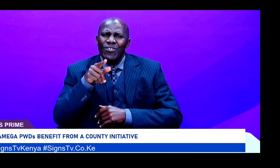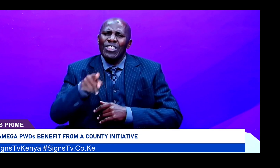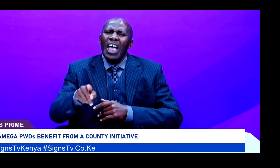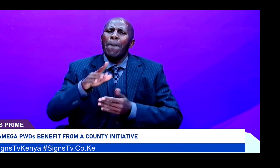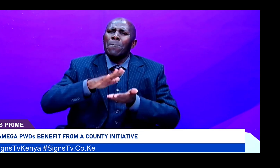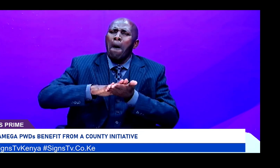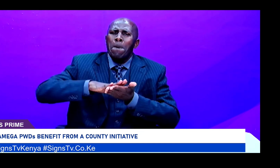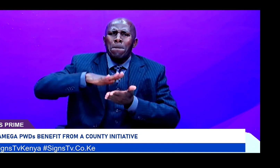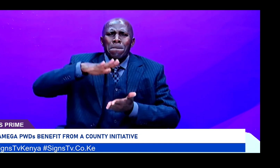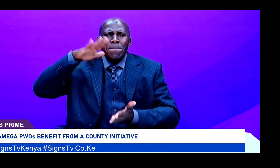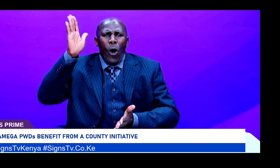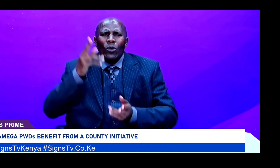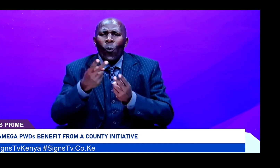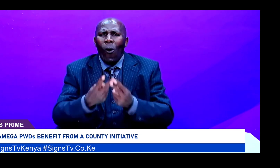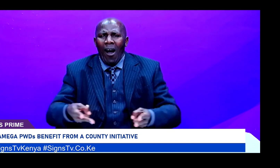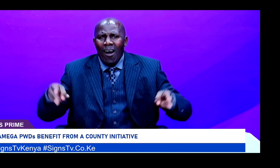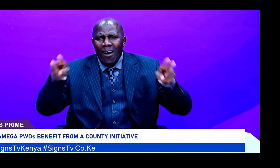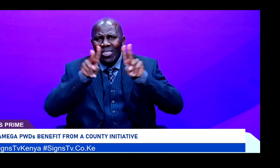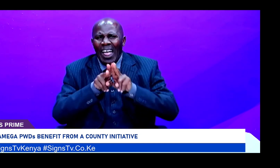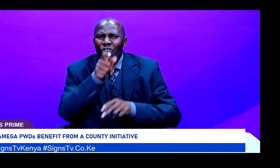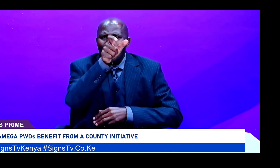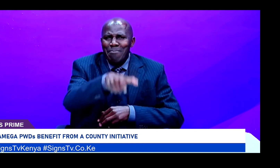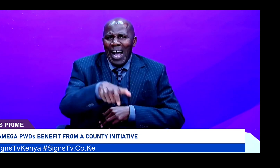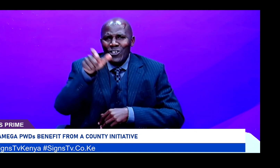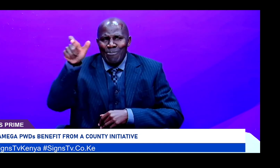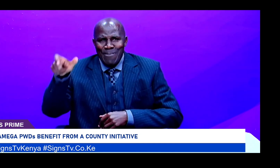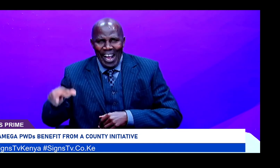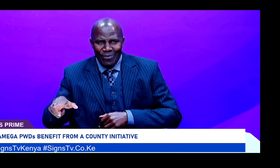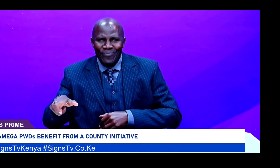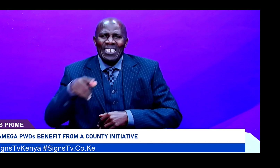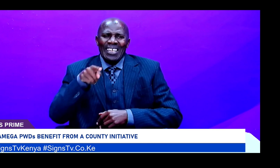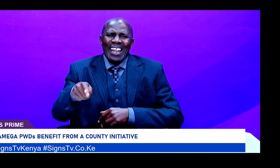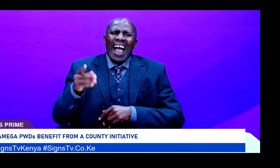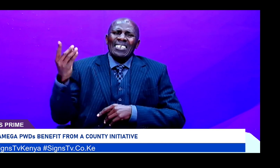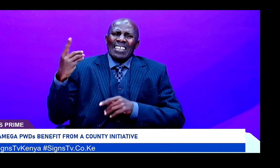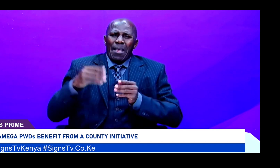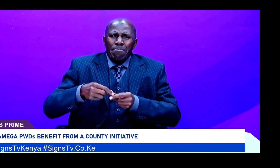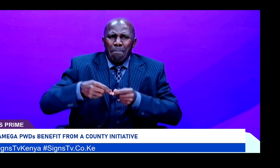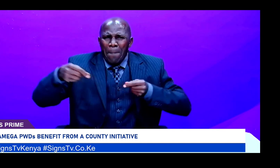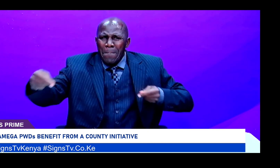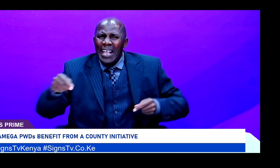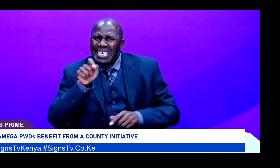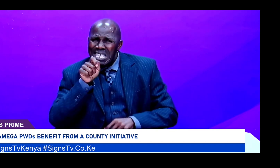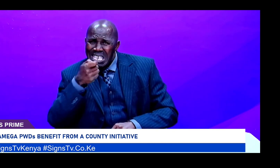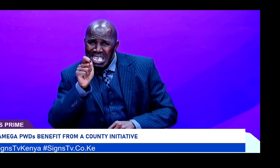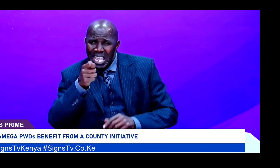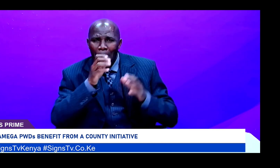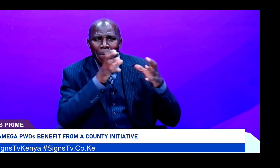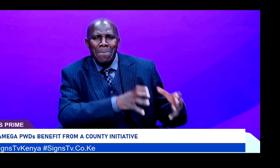a key part of the county's commitment to implementing its Persons with Disabilities Act 2022 with